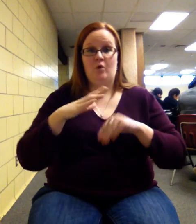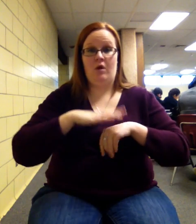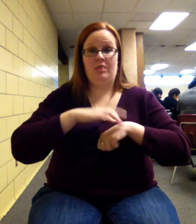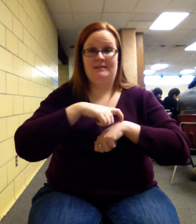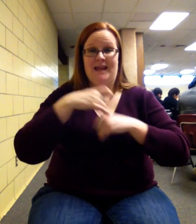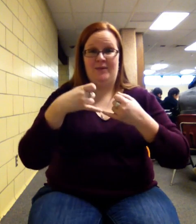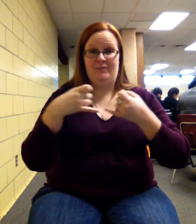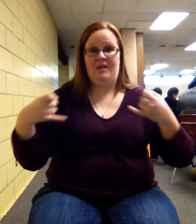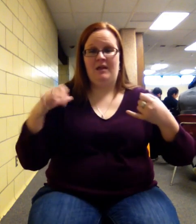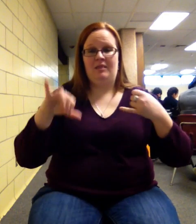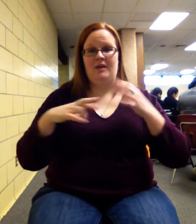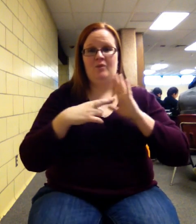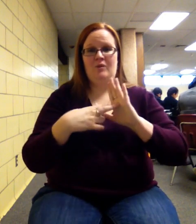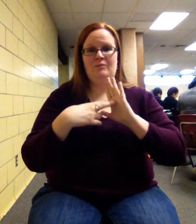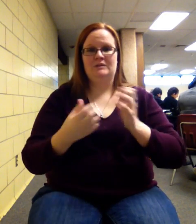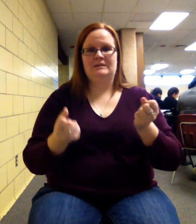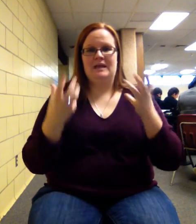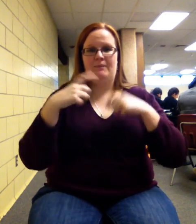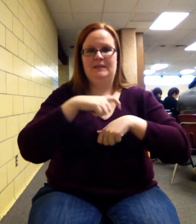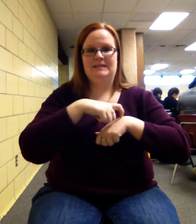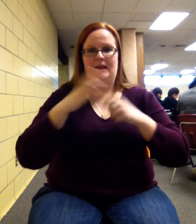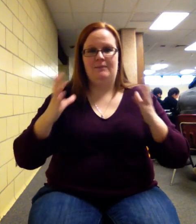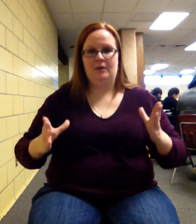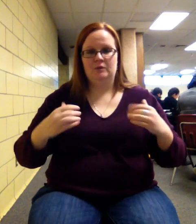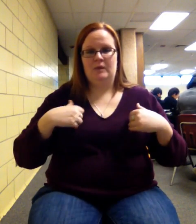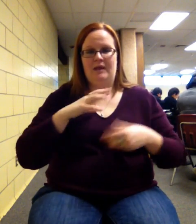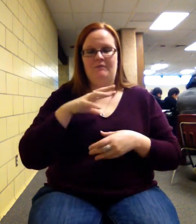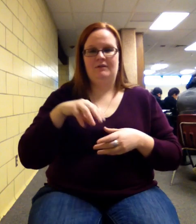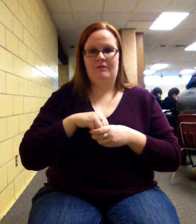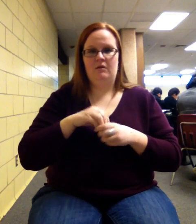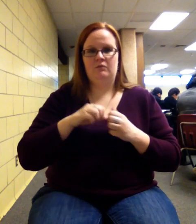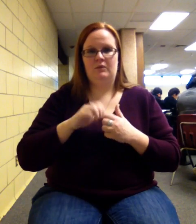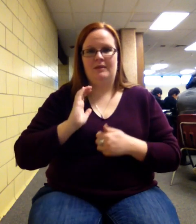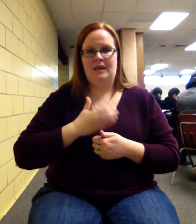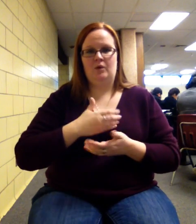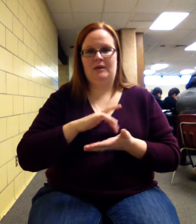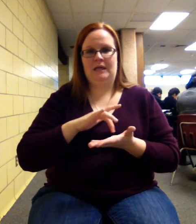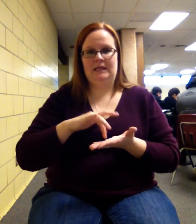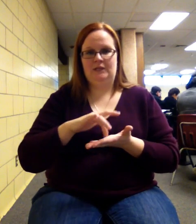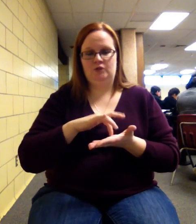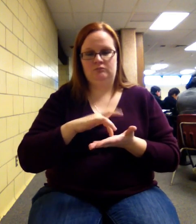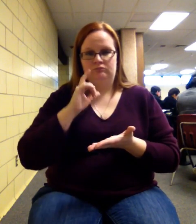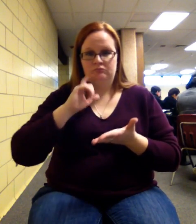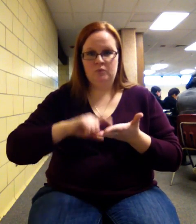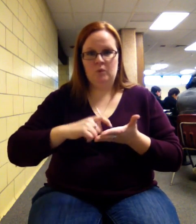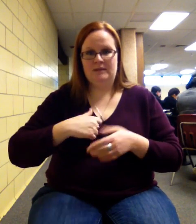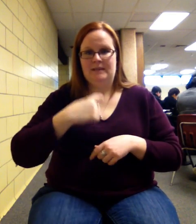are representing how many periods we have involved in our calculations. And notice I'm saying periods, not